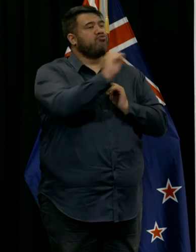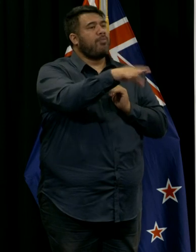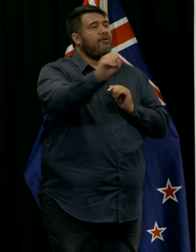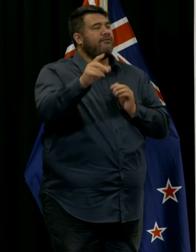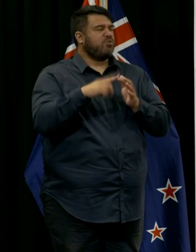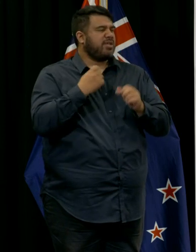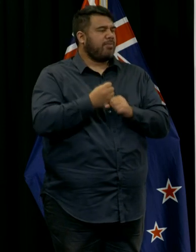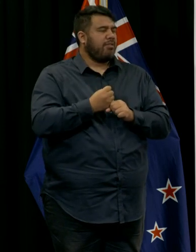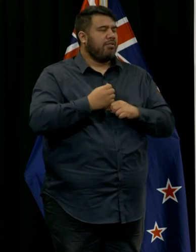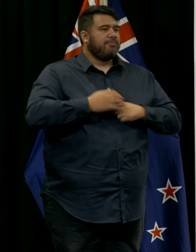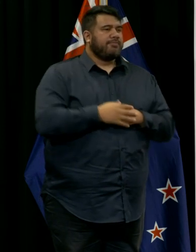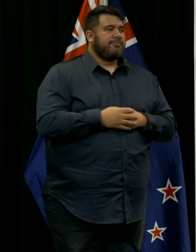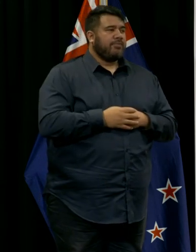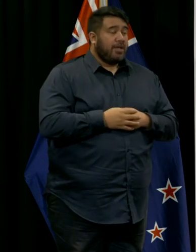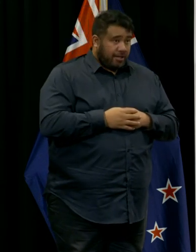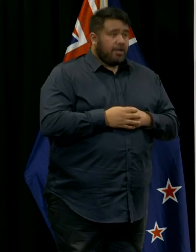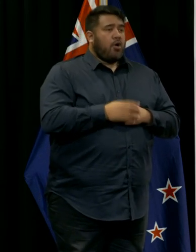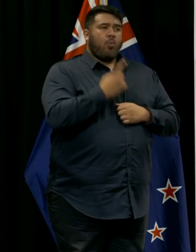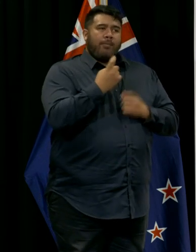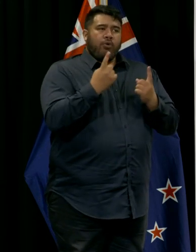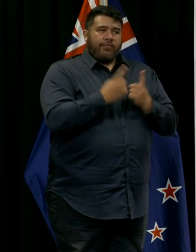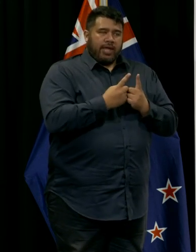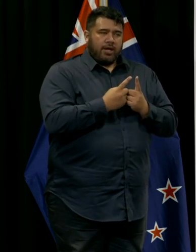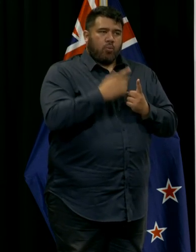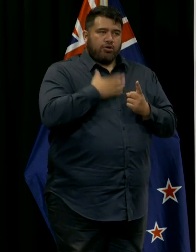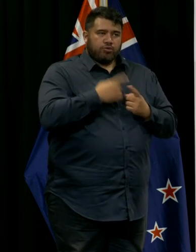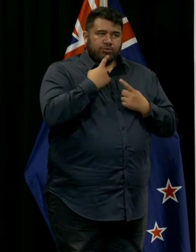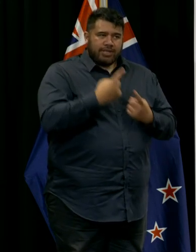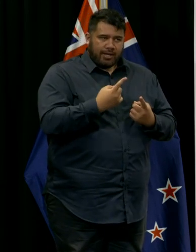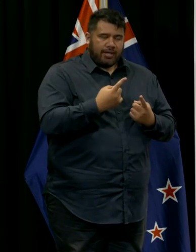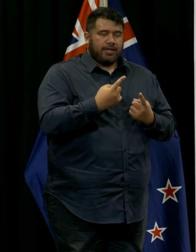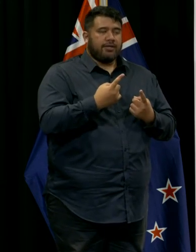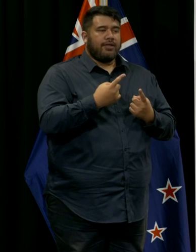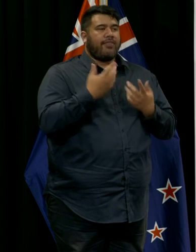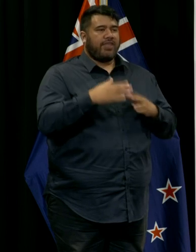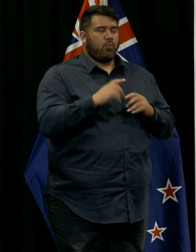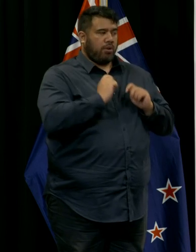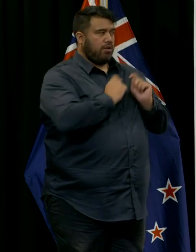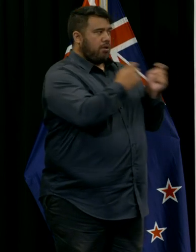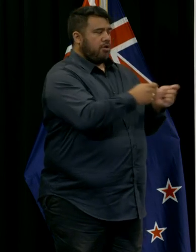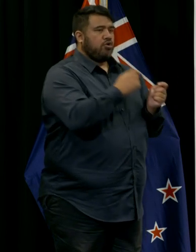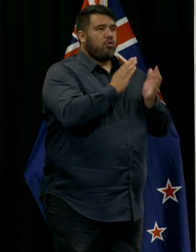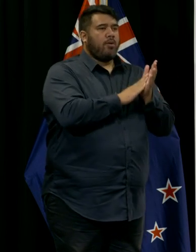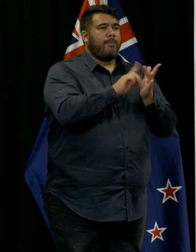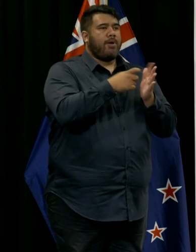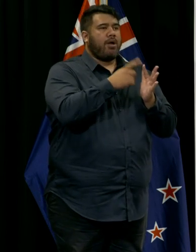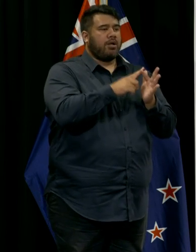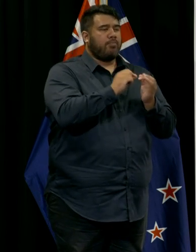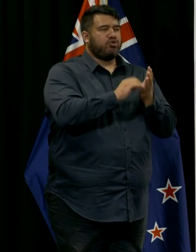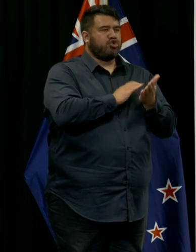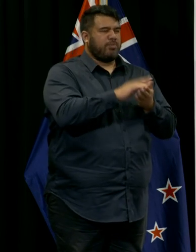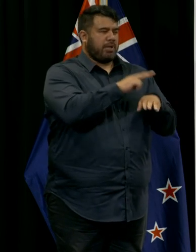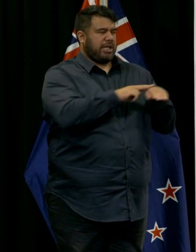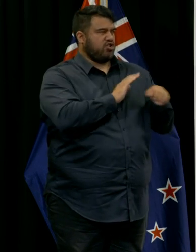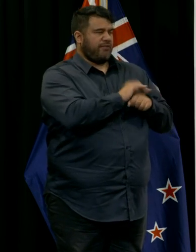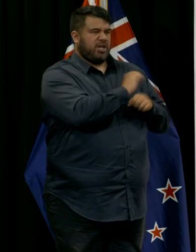pharmaceuticals. So my final message before I hand over to Mike Bush to update you on some matters is just to